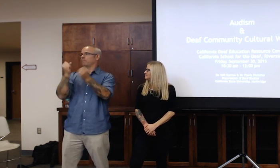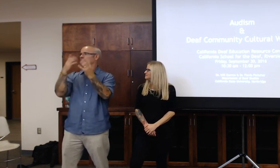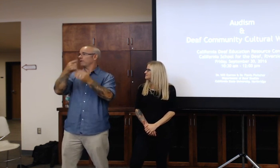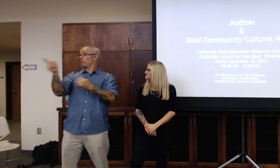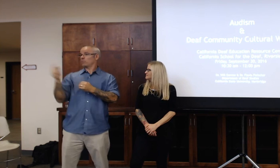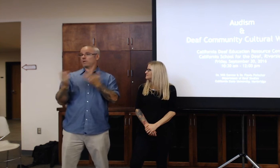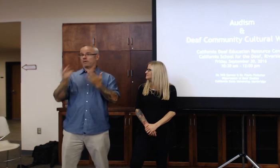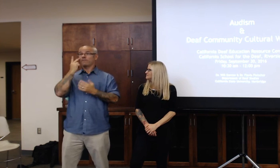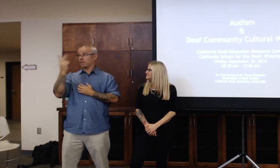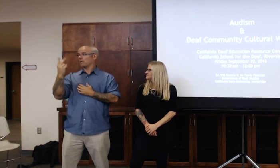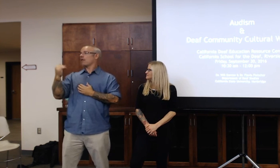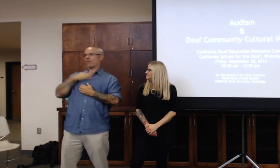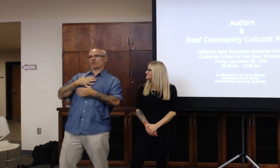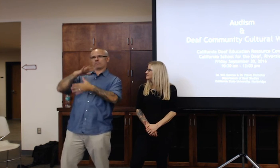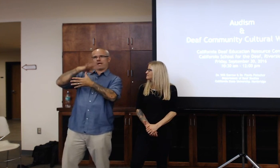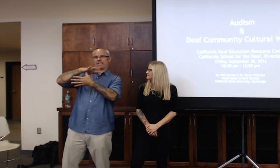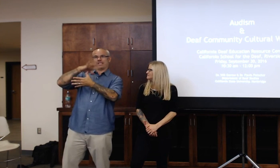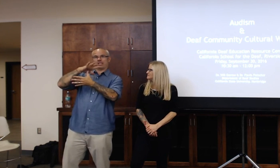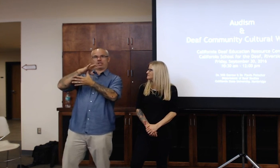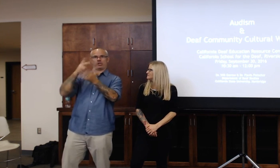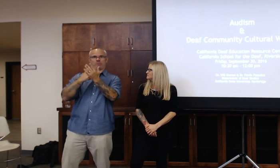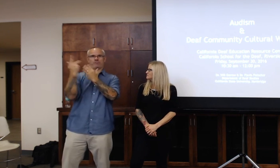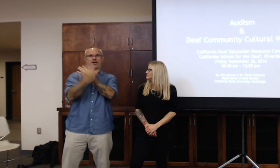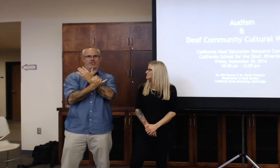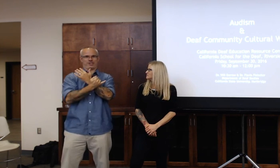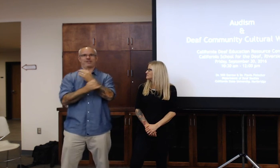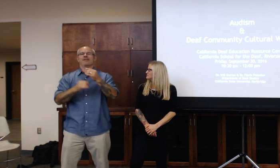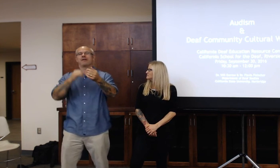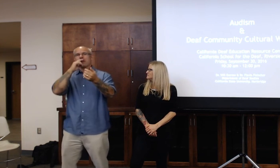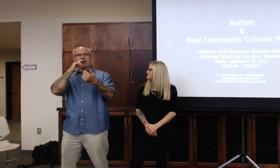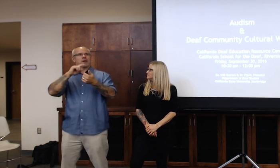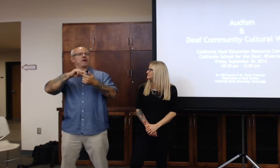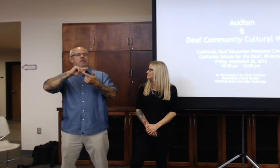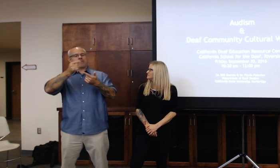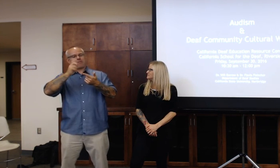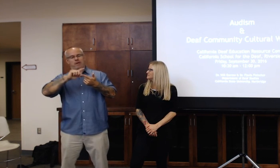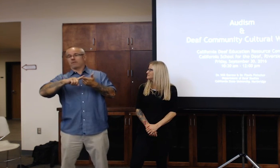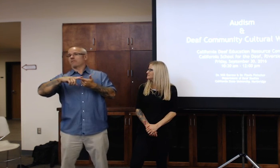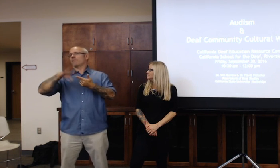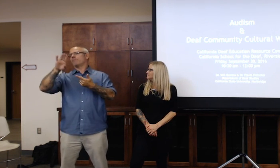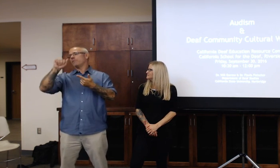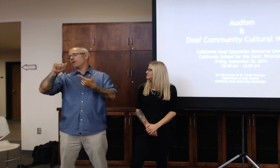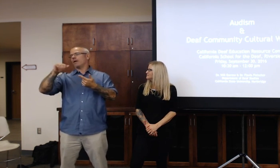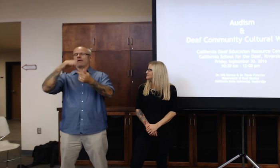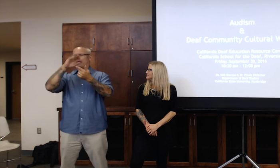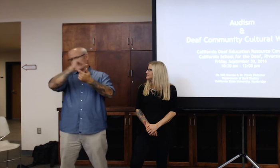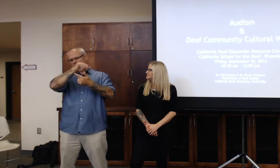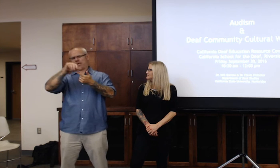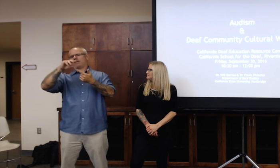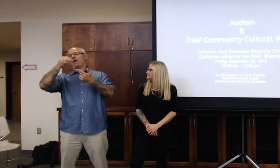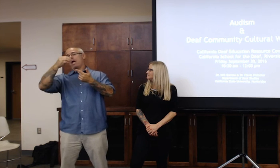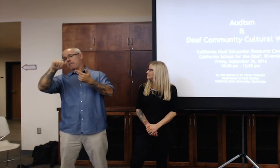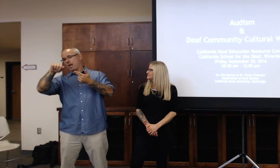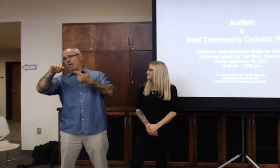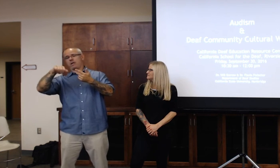Also films, I'm sure you saw the film, that was my senior project. And then a